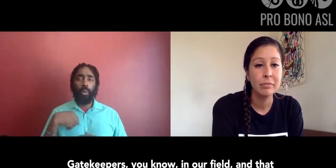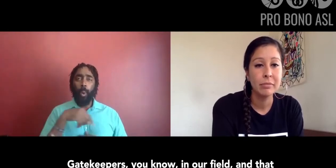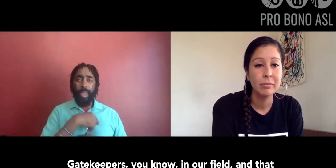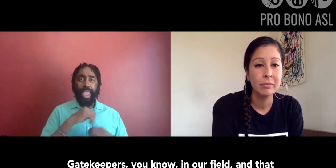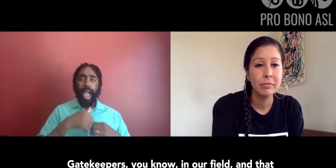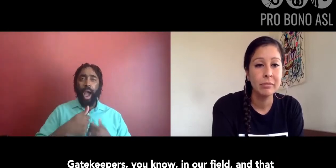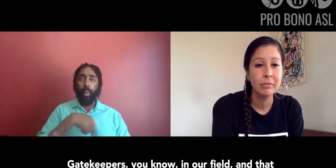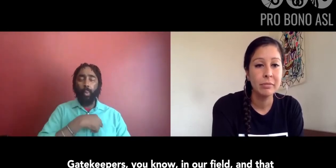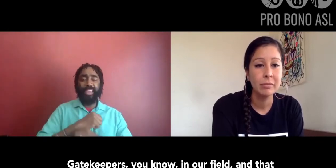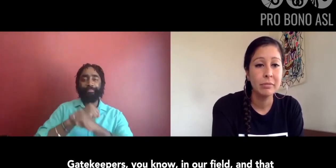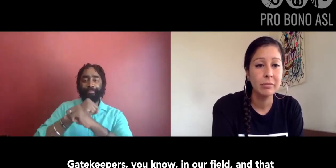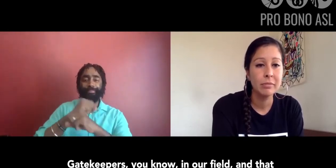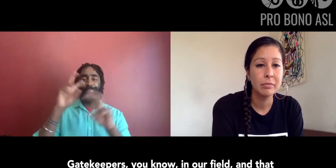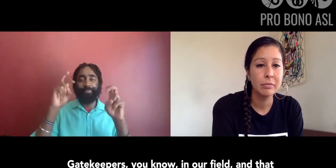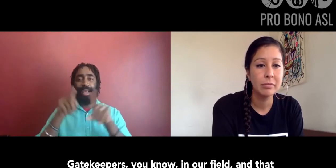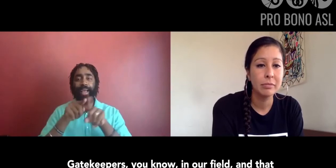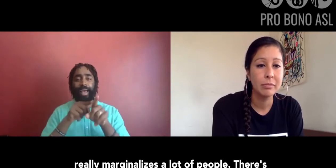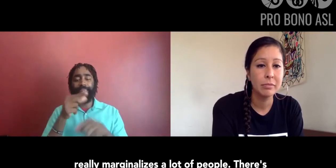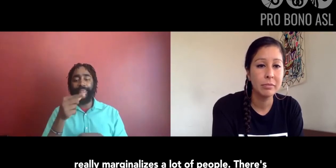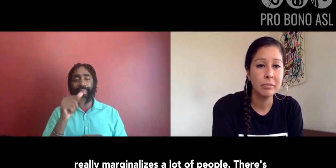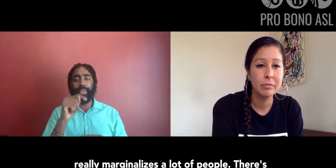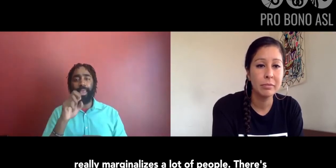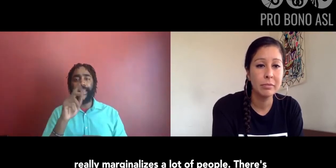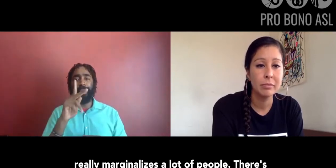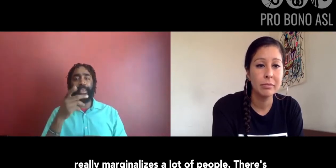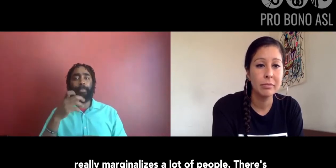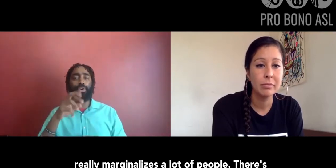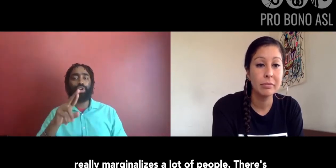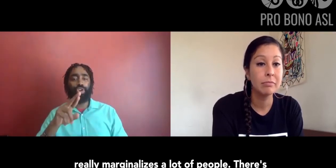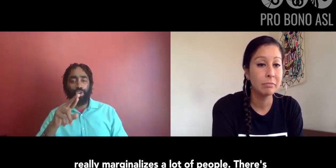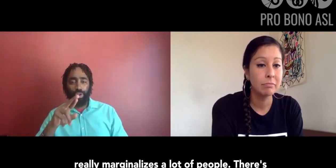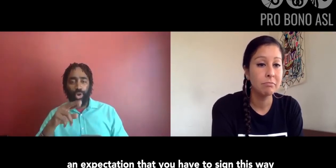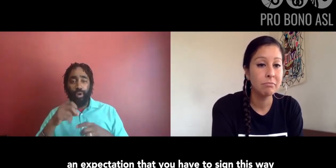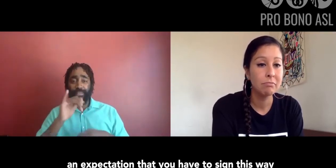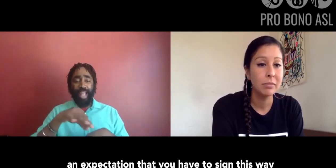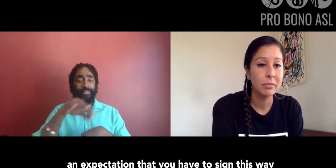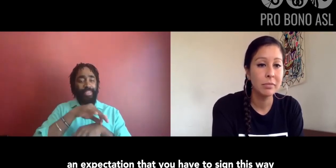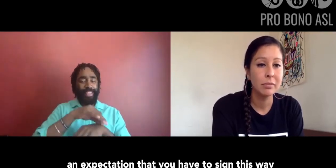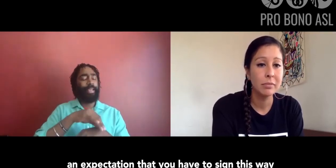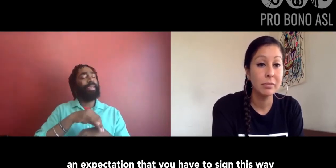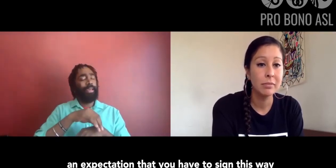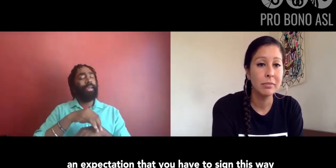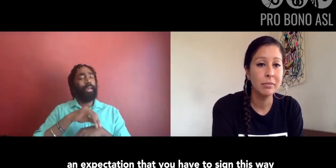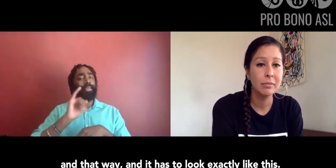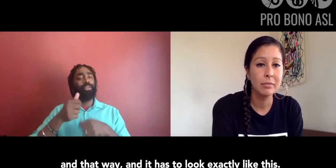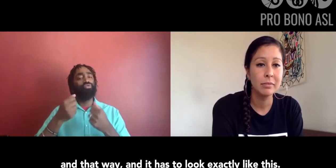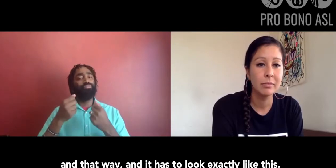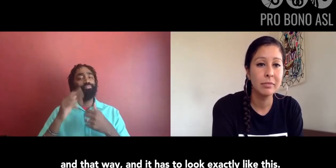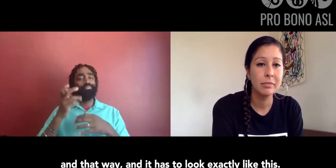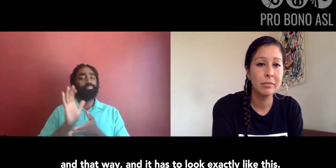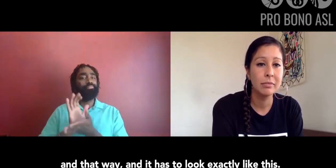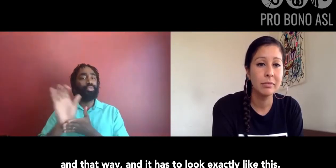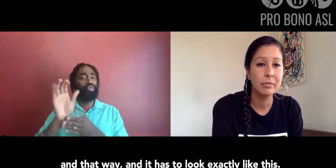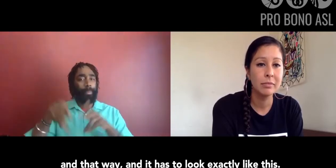in our field, and that really marginalizes a lot of people. There's an expectation that you have to sign this way and that